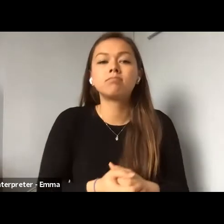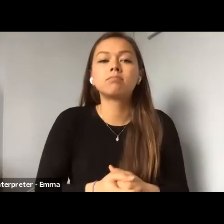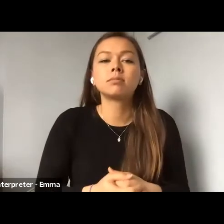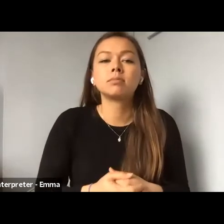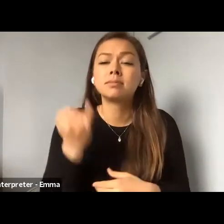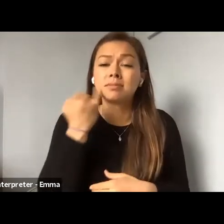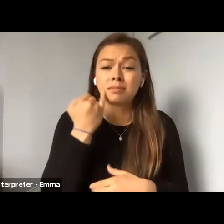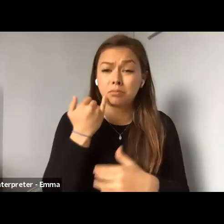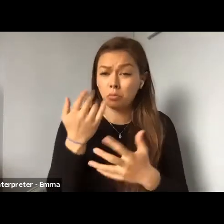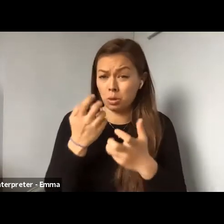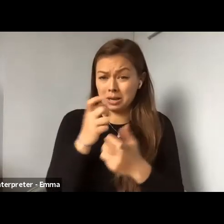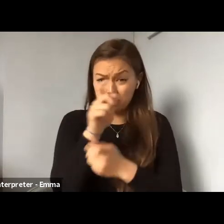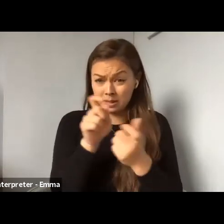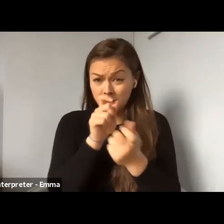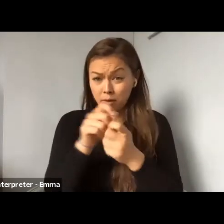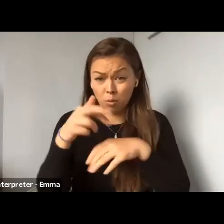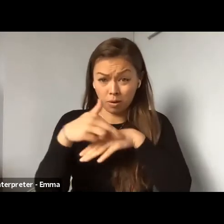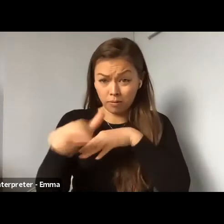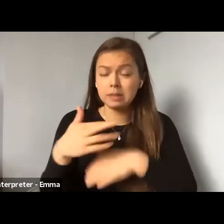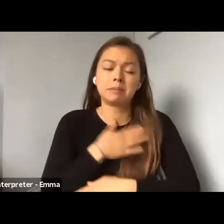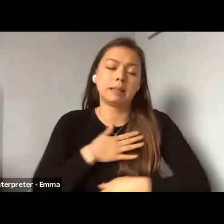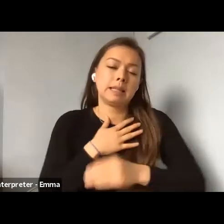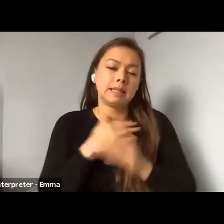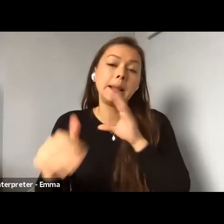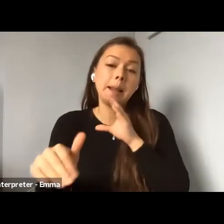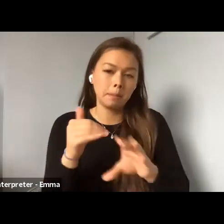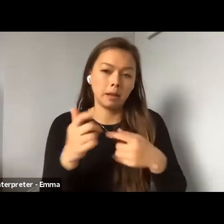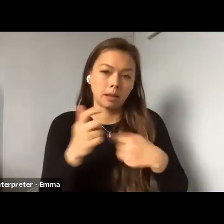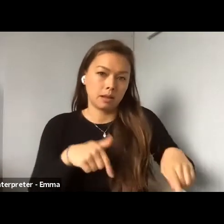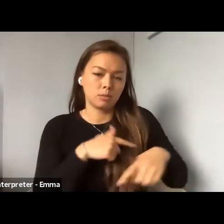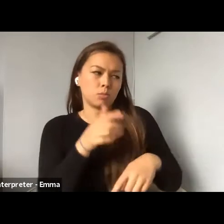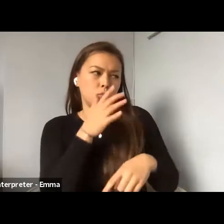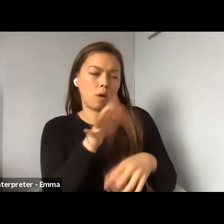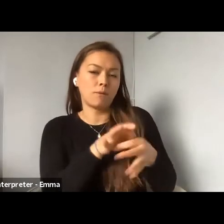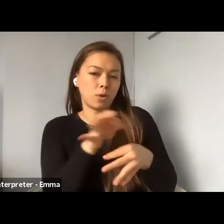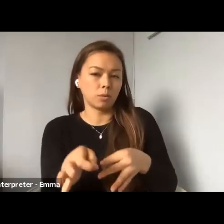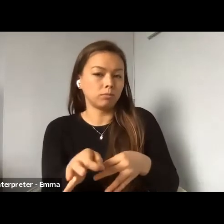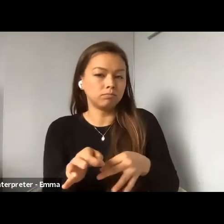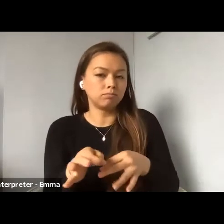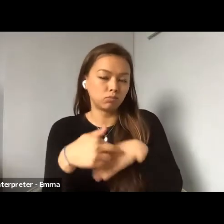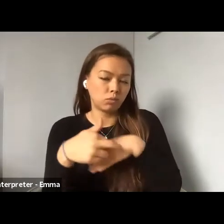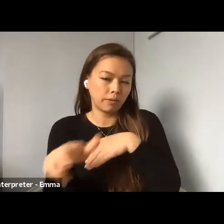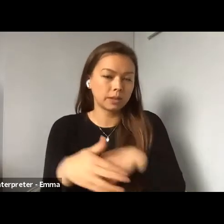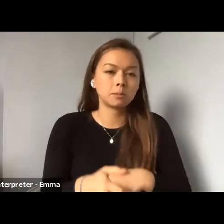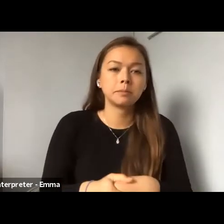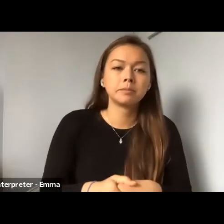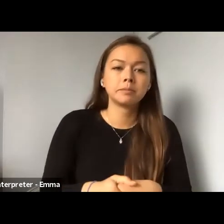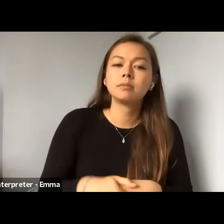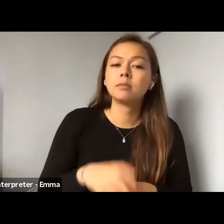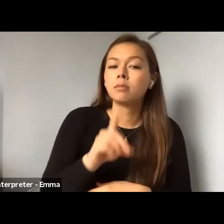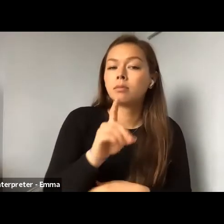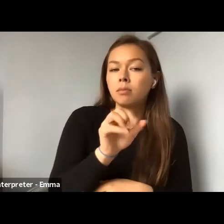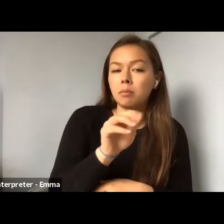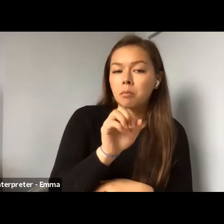email us. We can absolutely forward those. So dynamic and dyadic risk factors